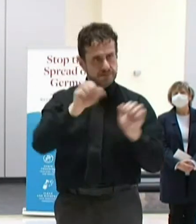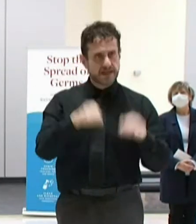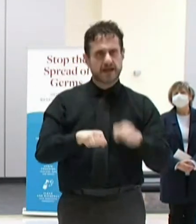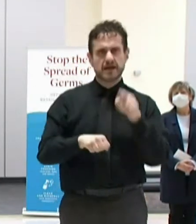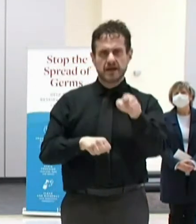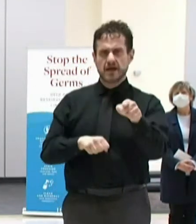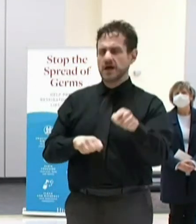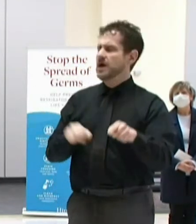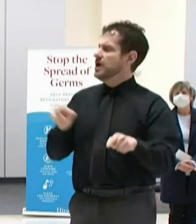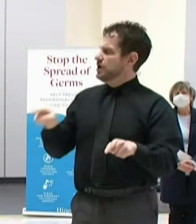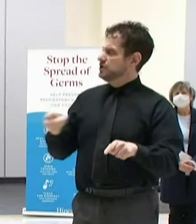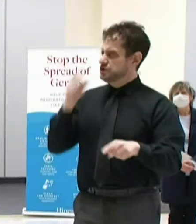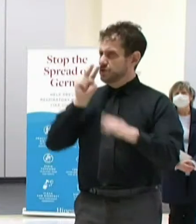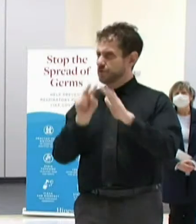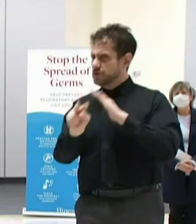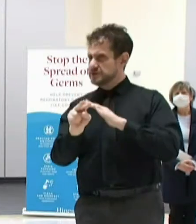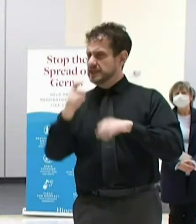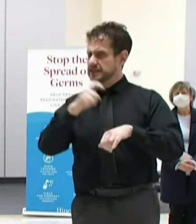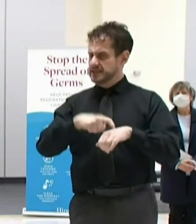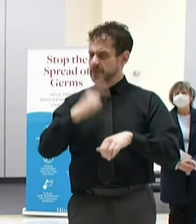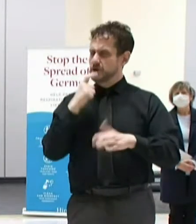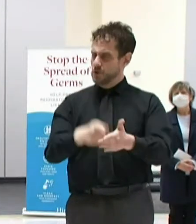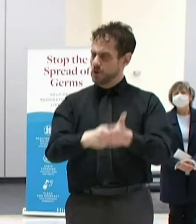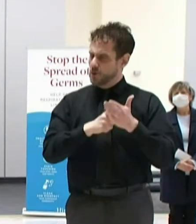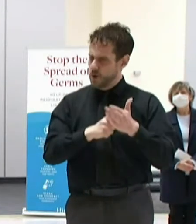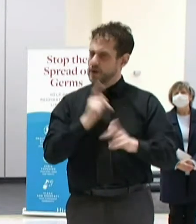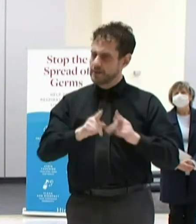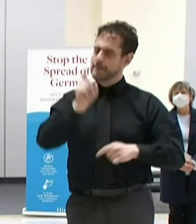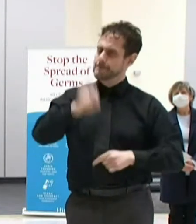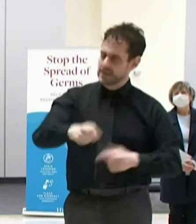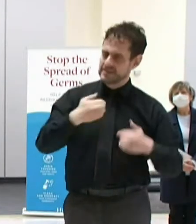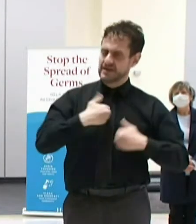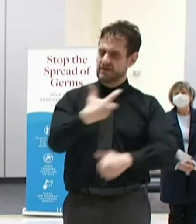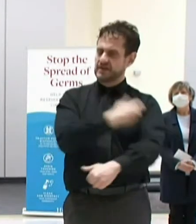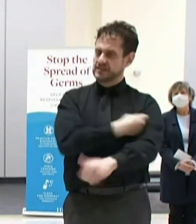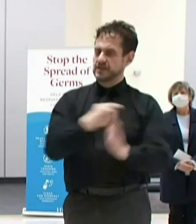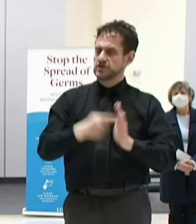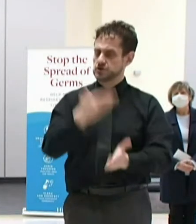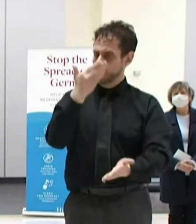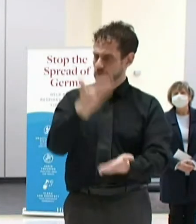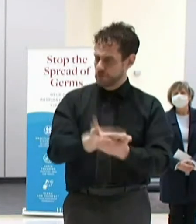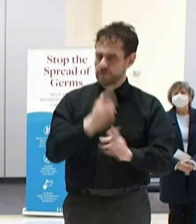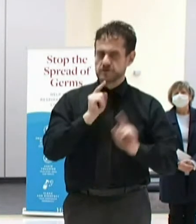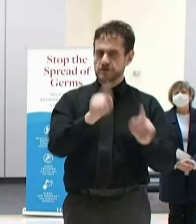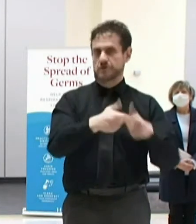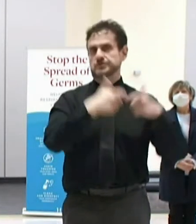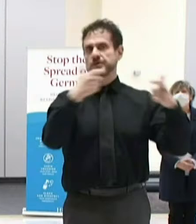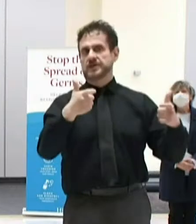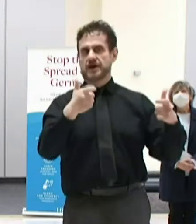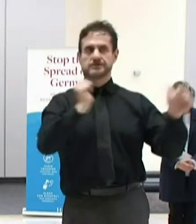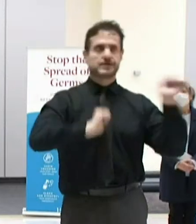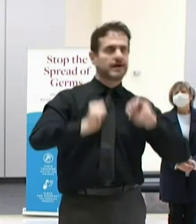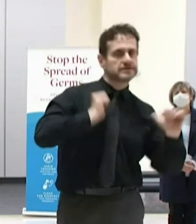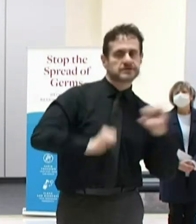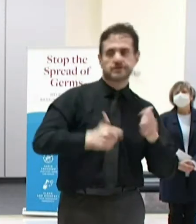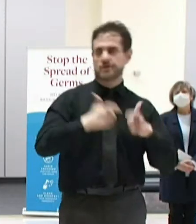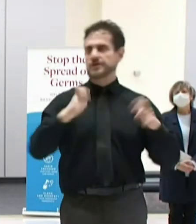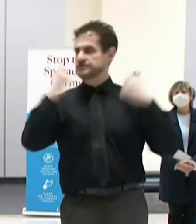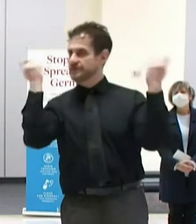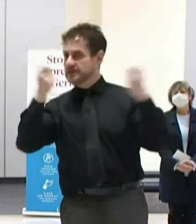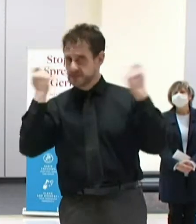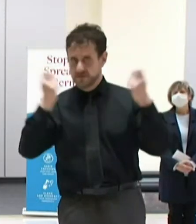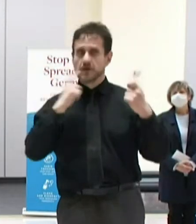require people to be vaccinated and show proof of vaccination in order to go to a large vaccination